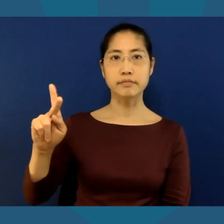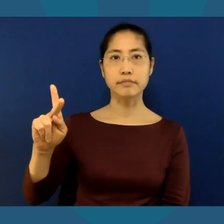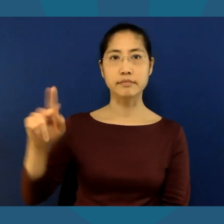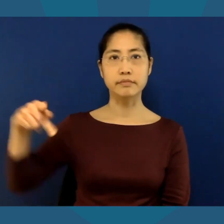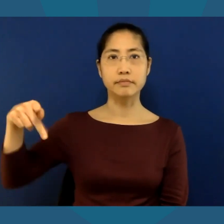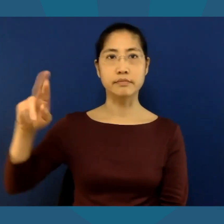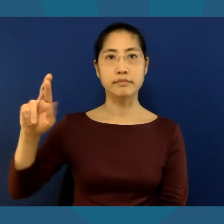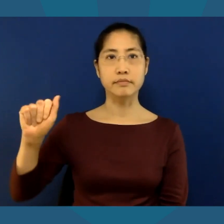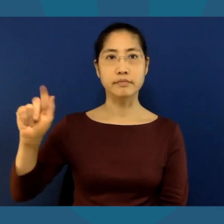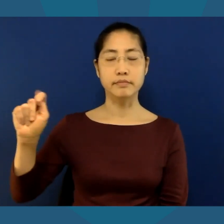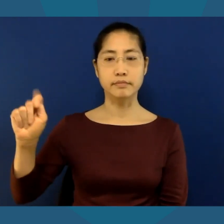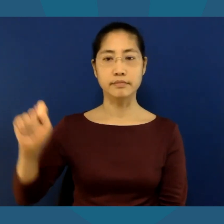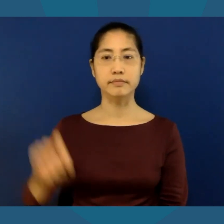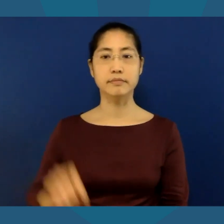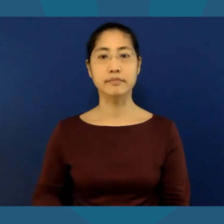Frank Pratt.